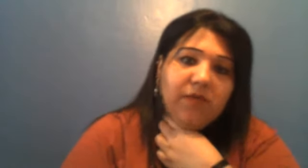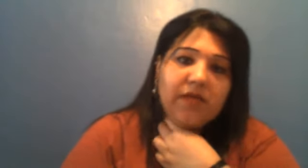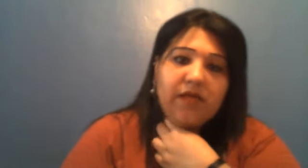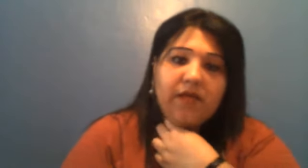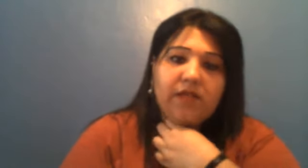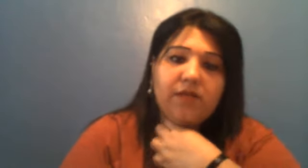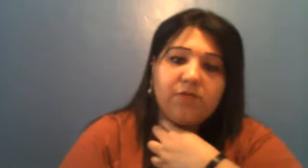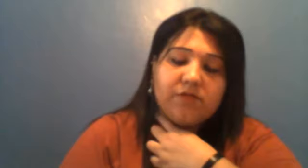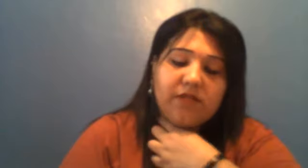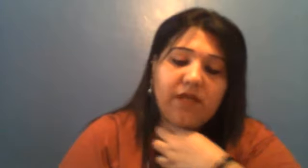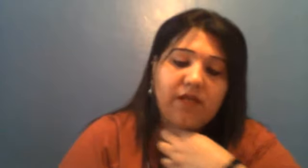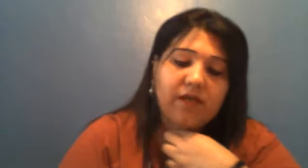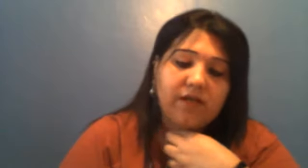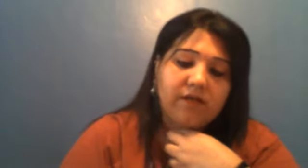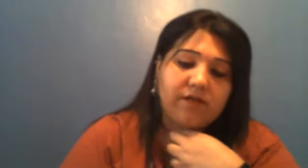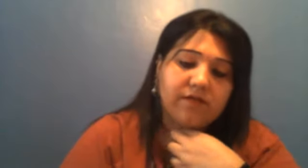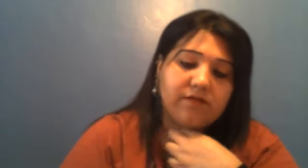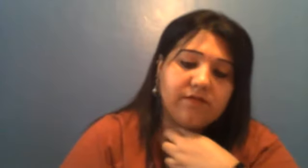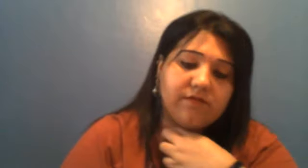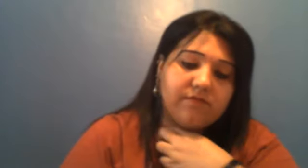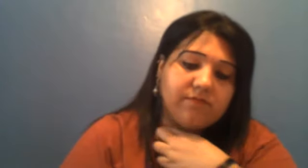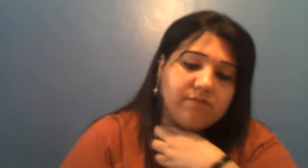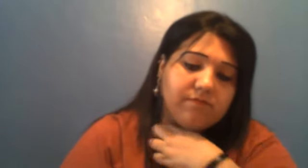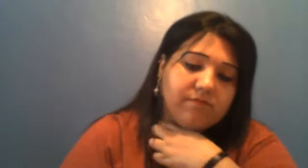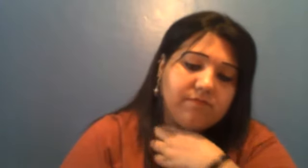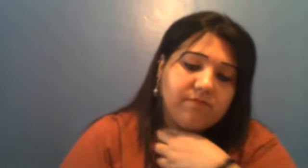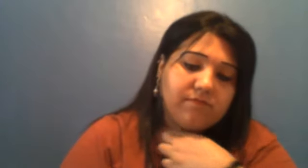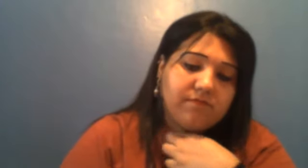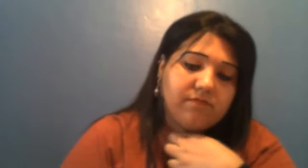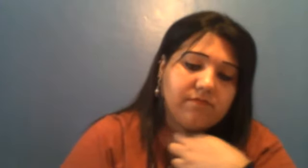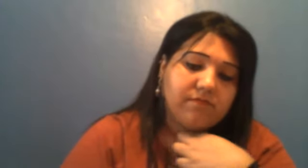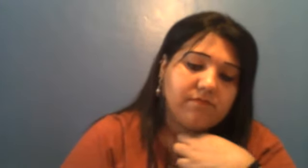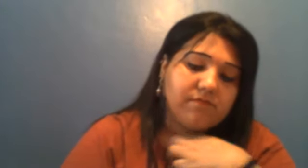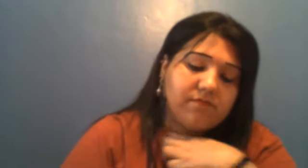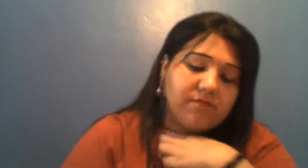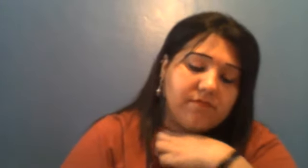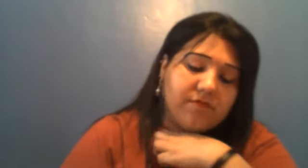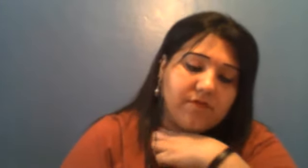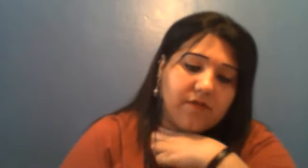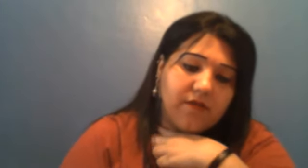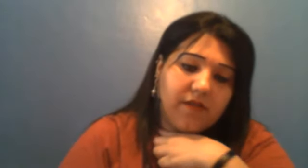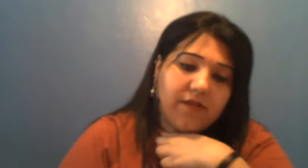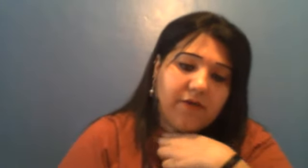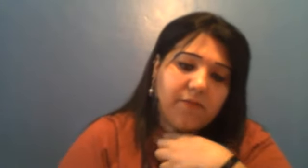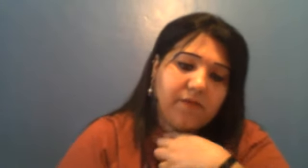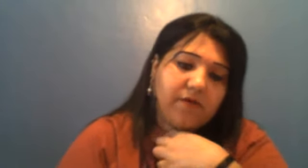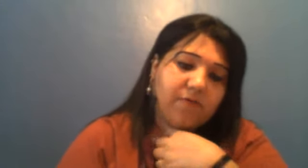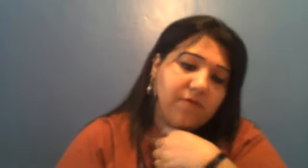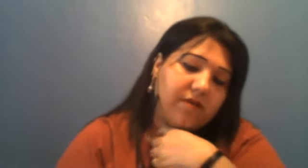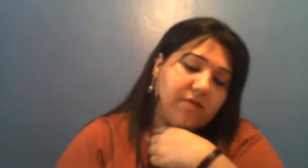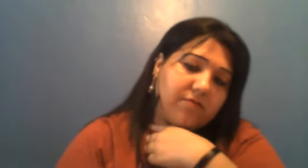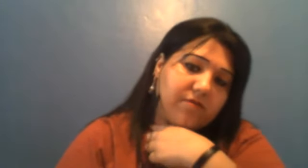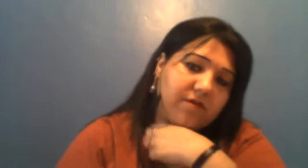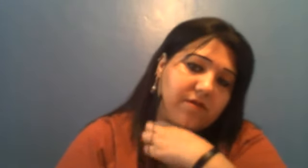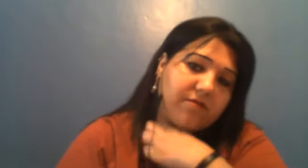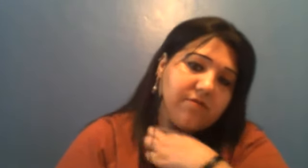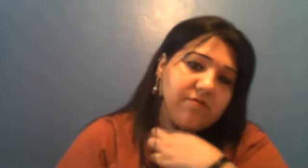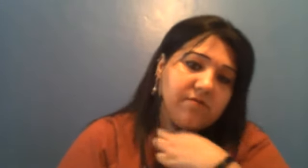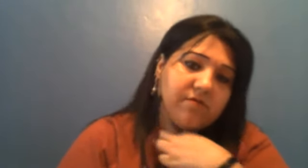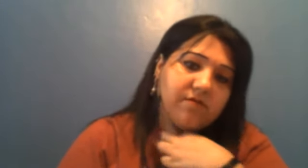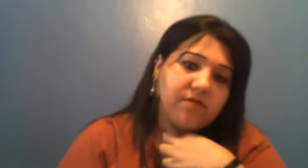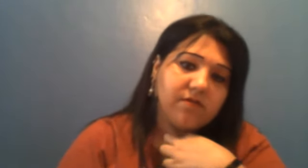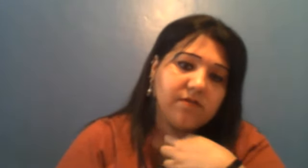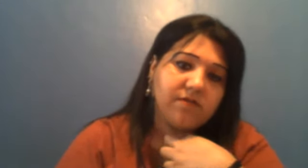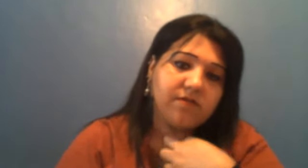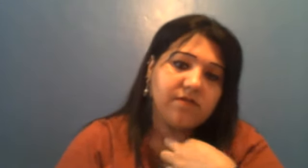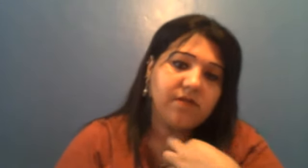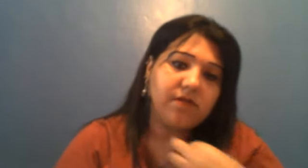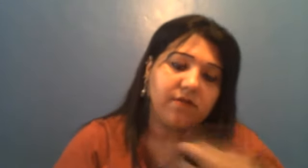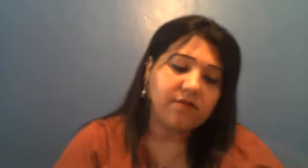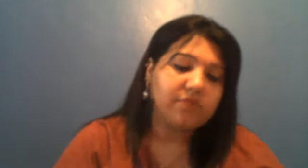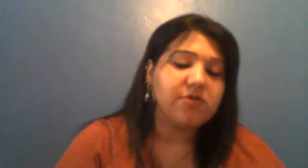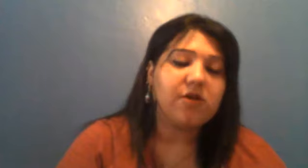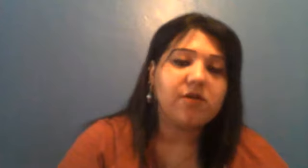my kid, he was taking some therapy and when he was little, cause I couldn't talk